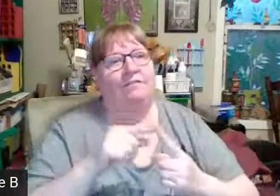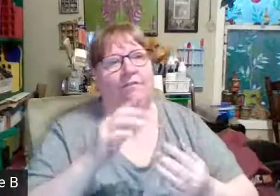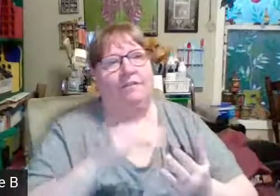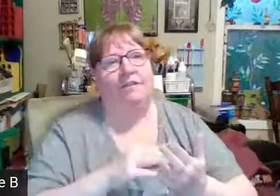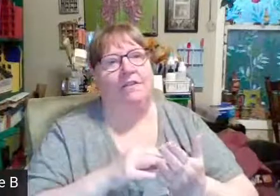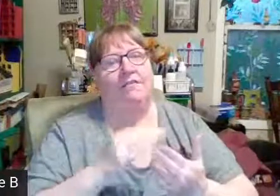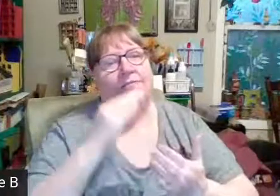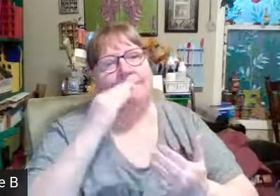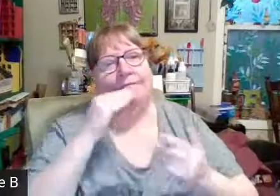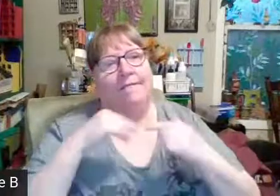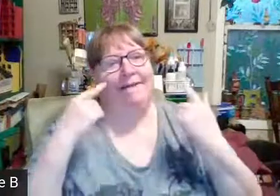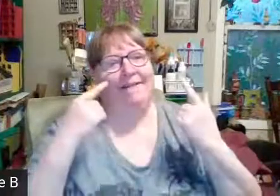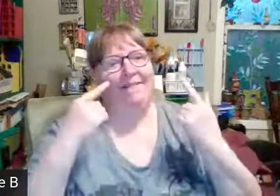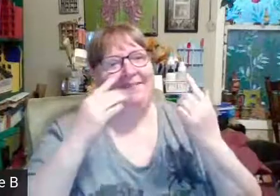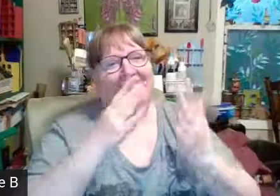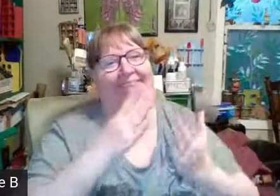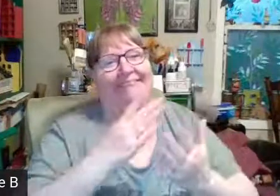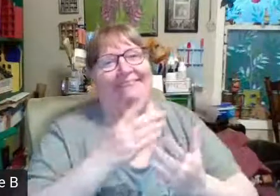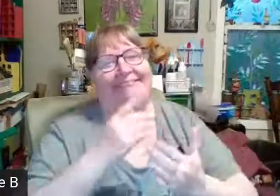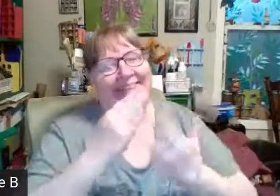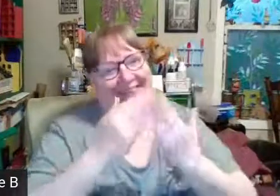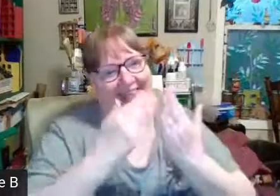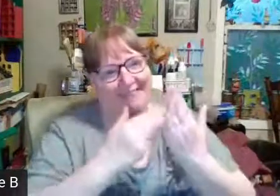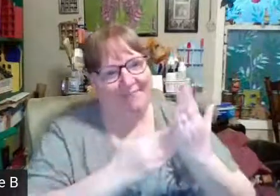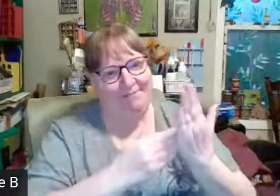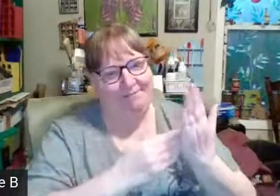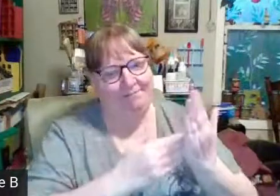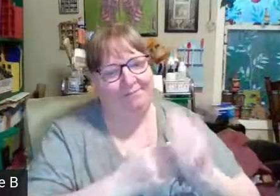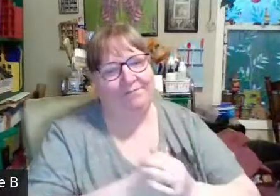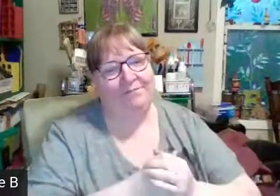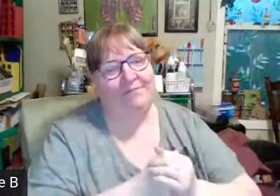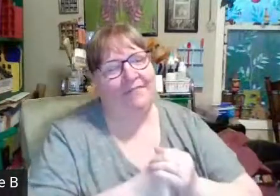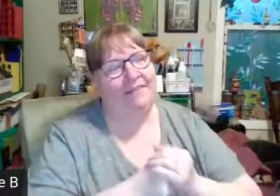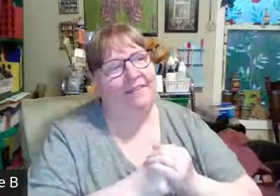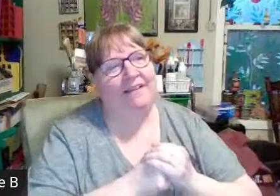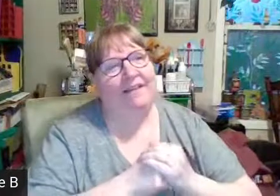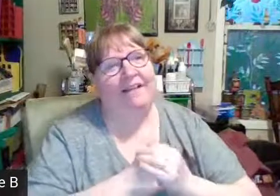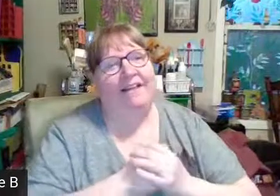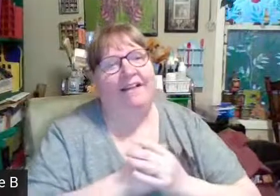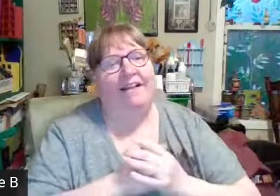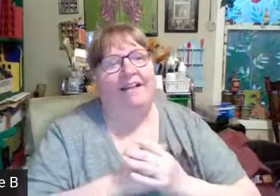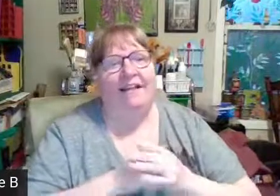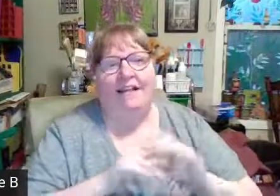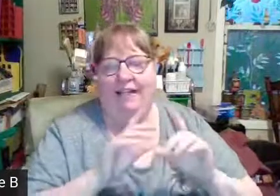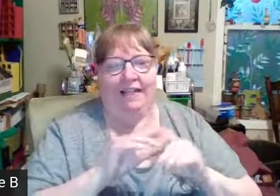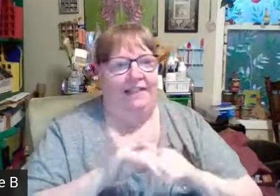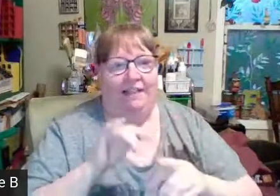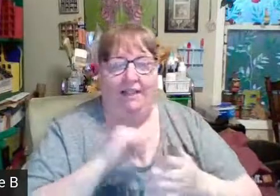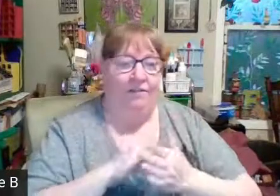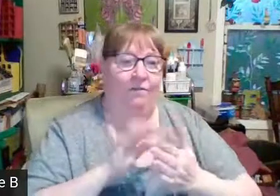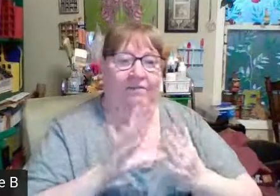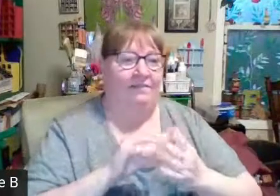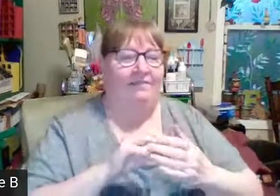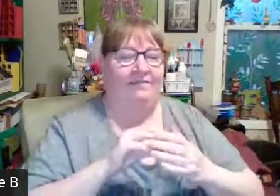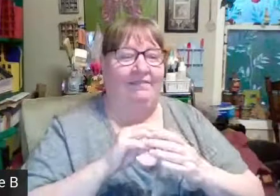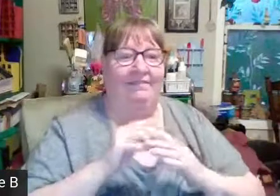one place, and then you know your smile is not going to get lost. Because absolutely. If you send me that wish and I